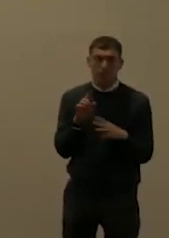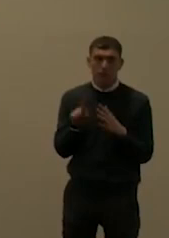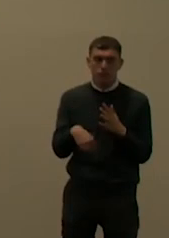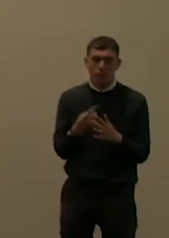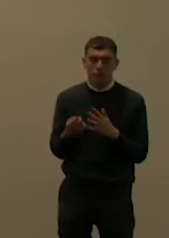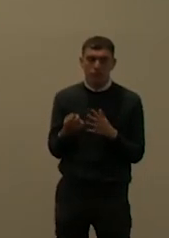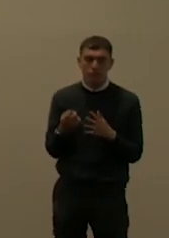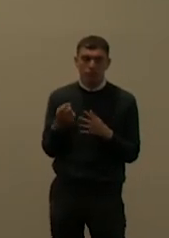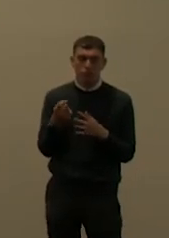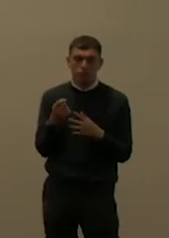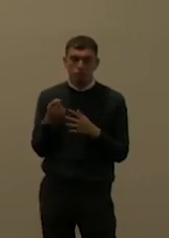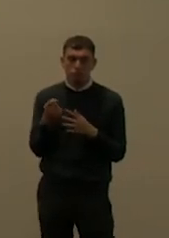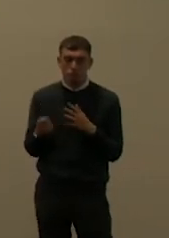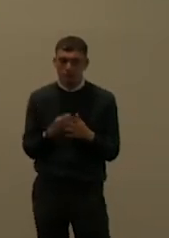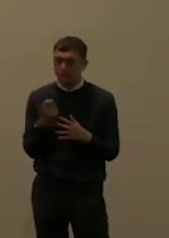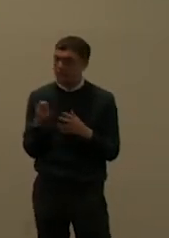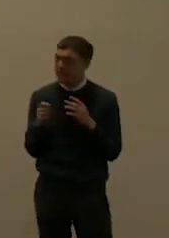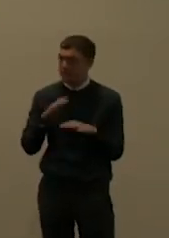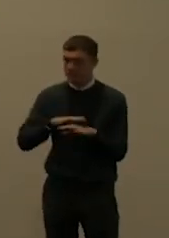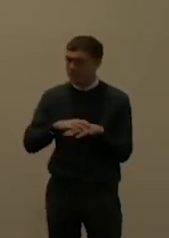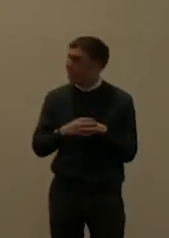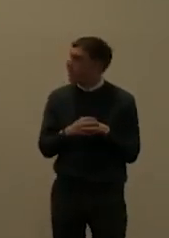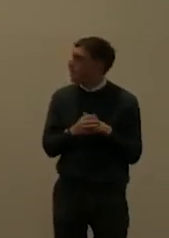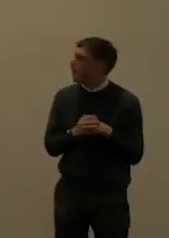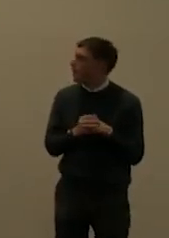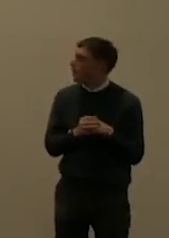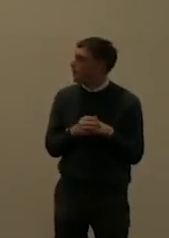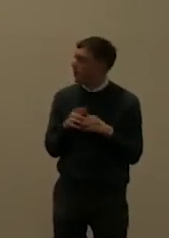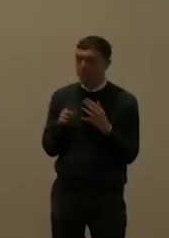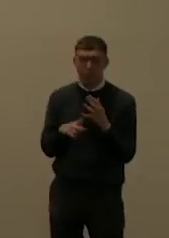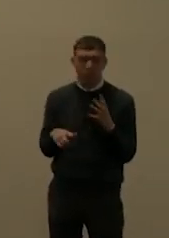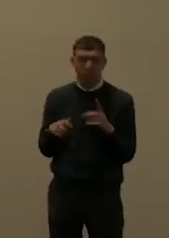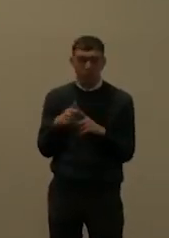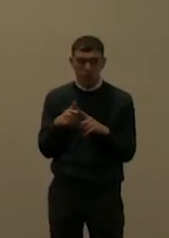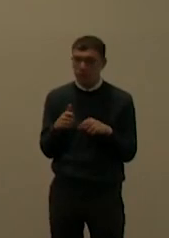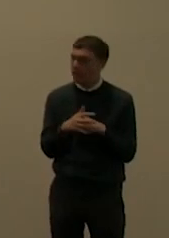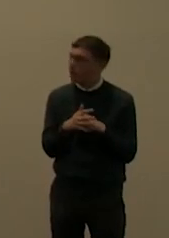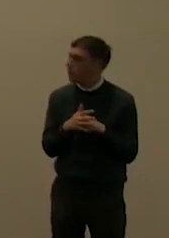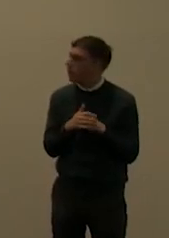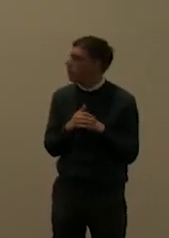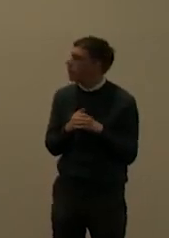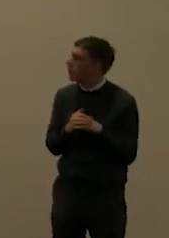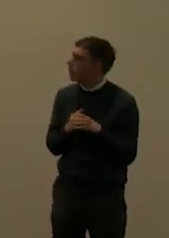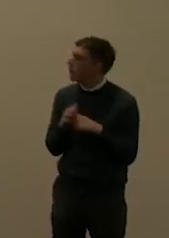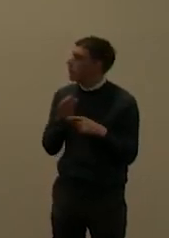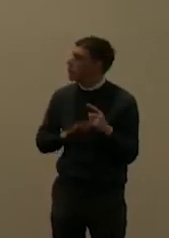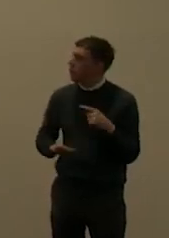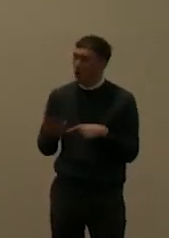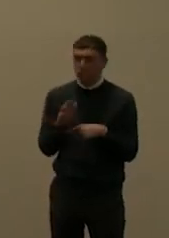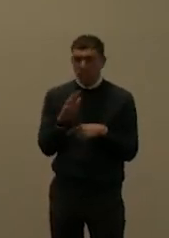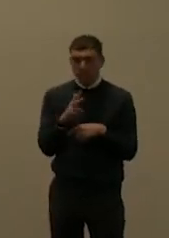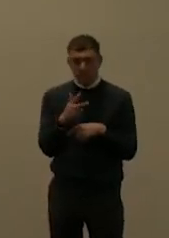connection between West Europe and East US 2, UK, I'm sorry. And here we have a round trip time about